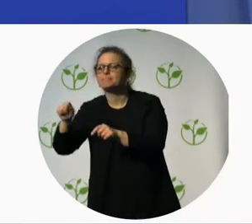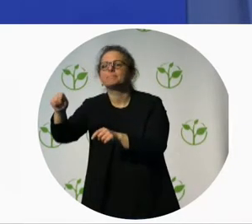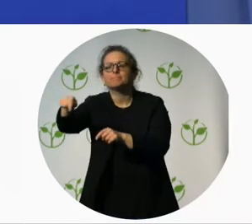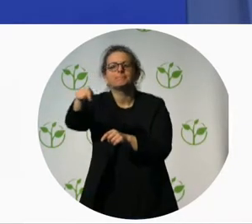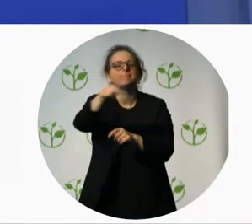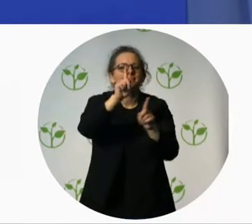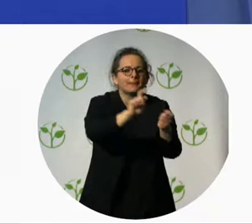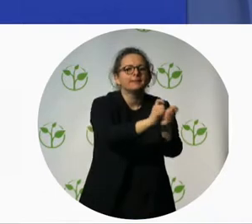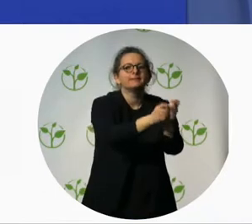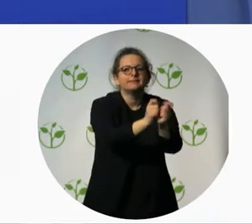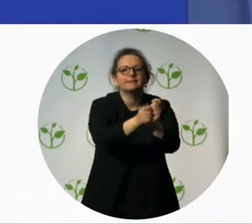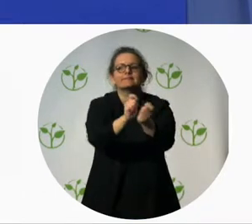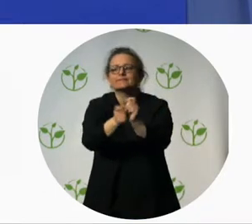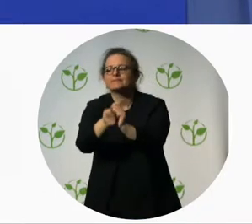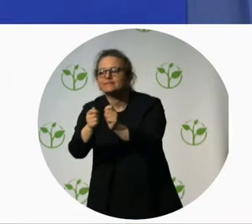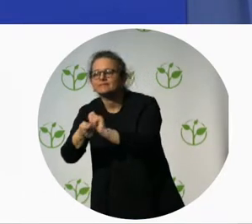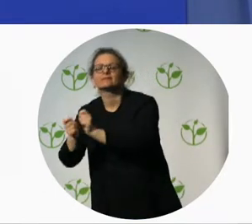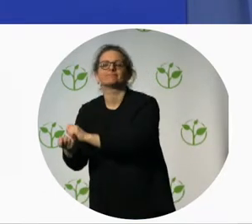have